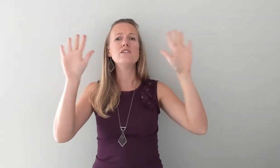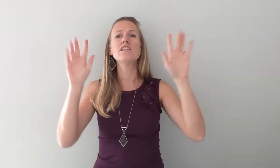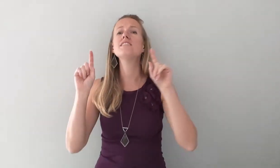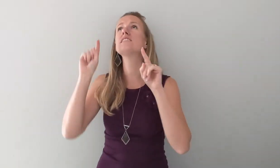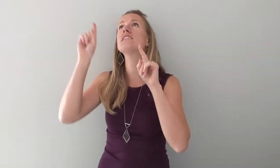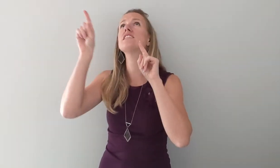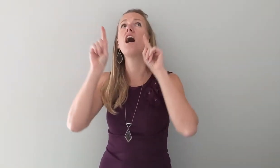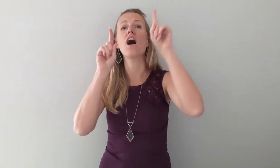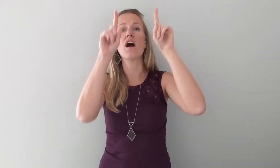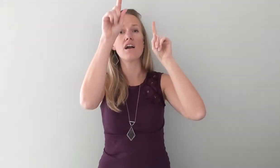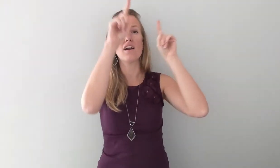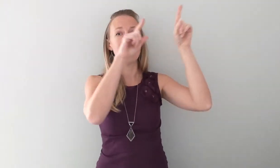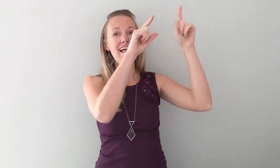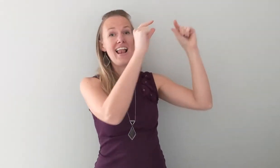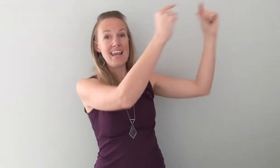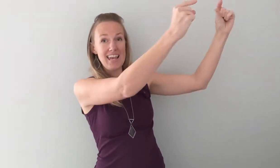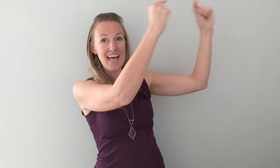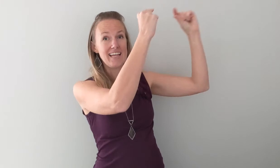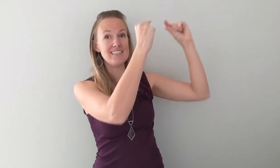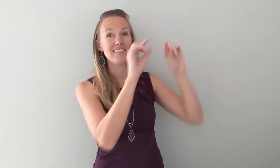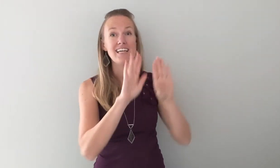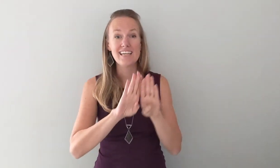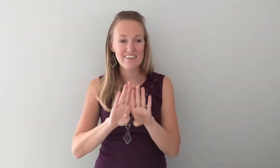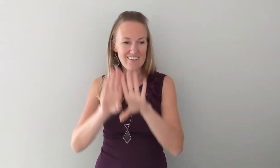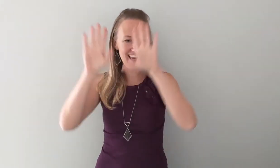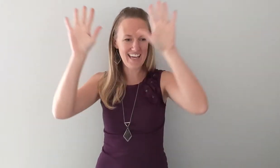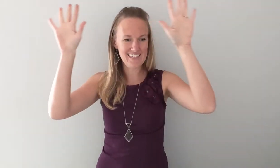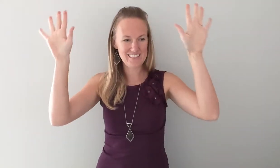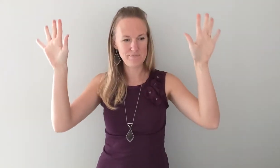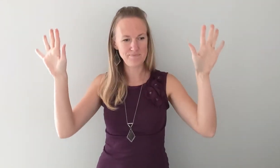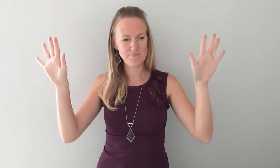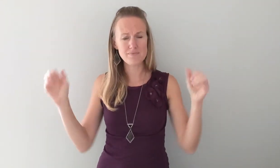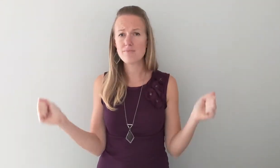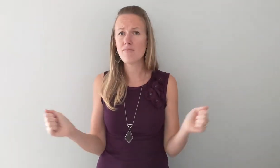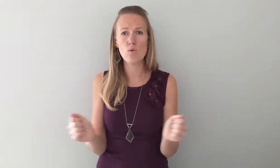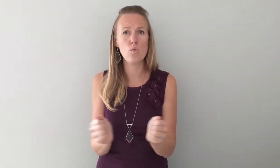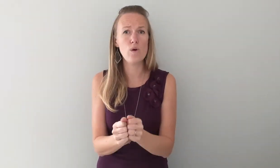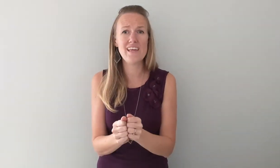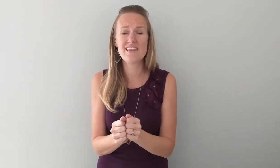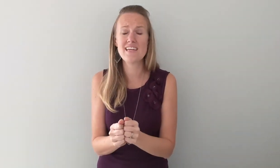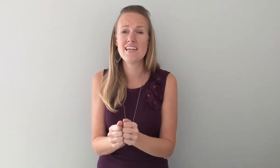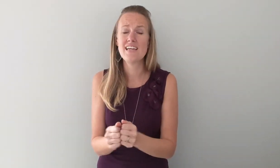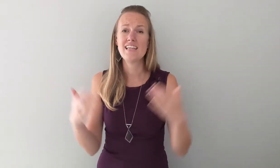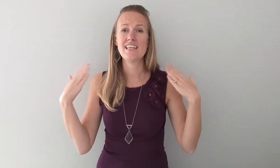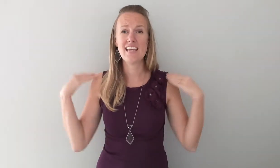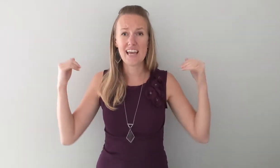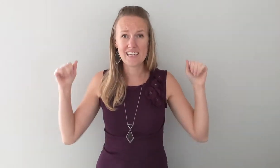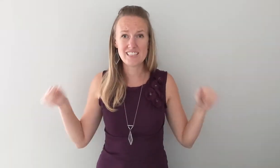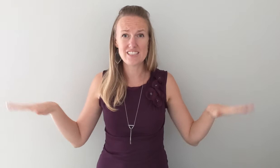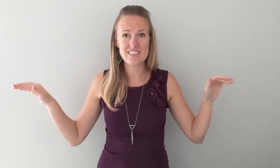wondrous star, lend your light. With the